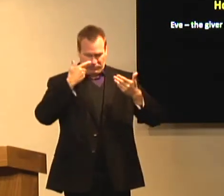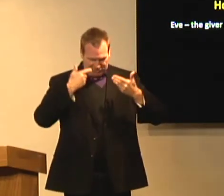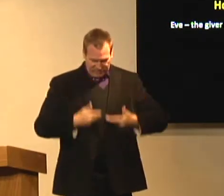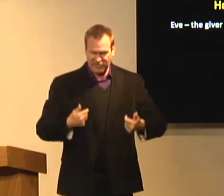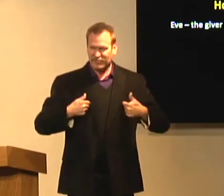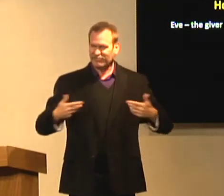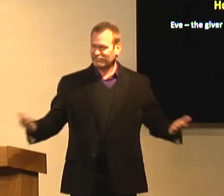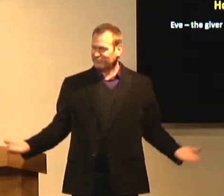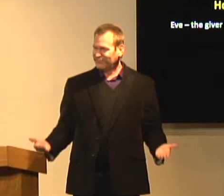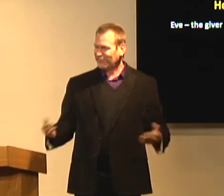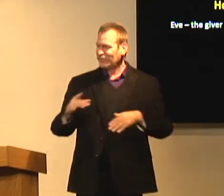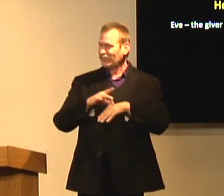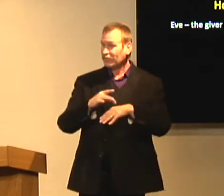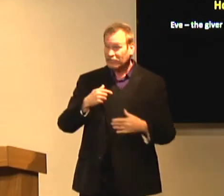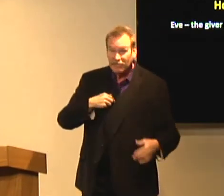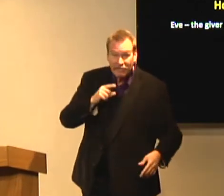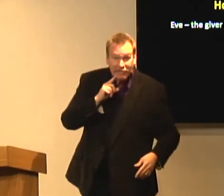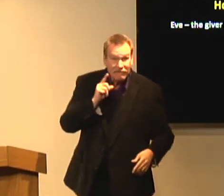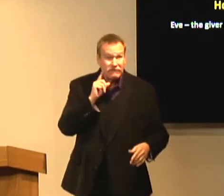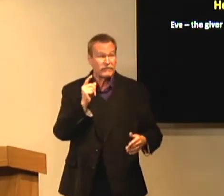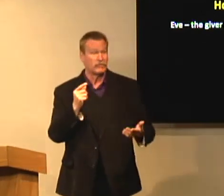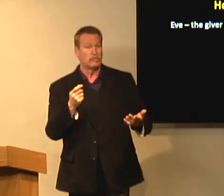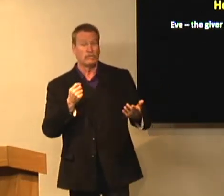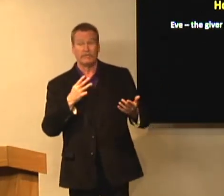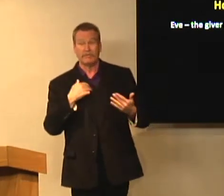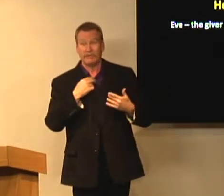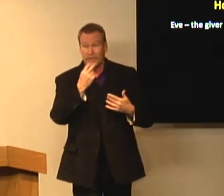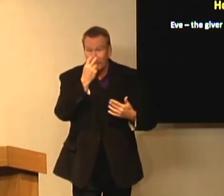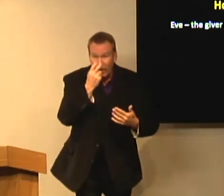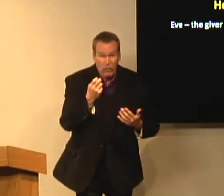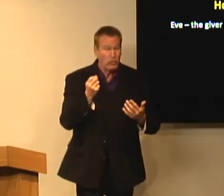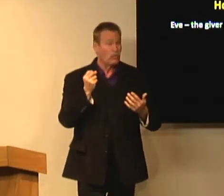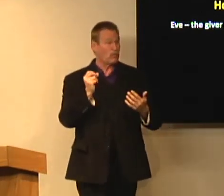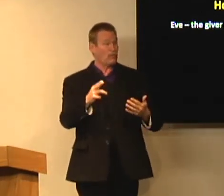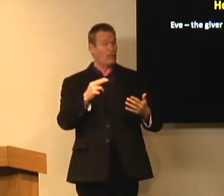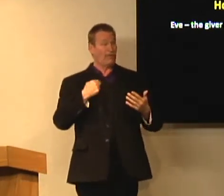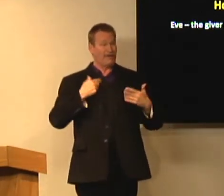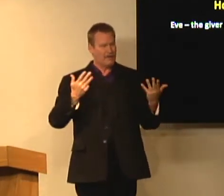complain about her life. She just took it on. Some moms,